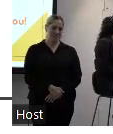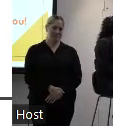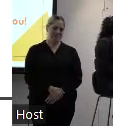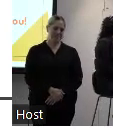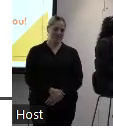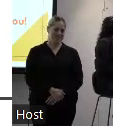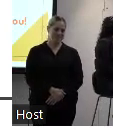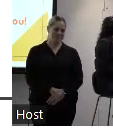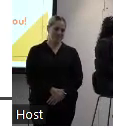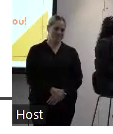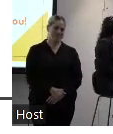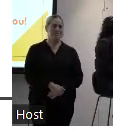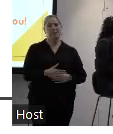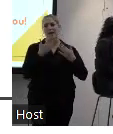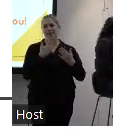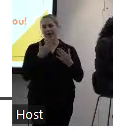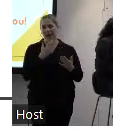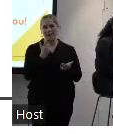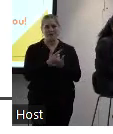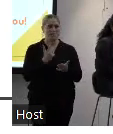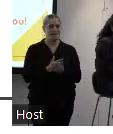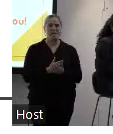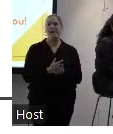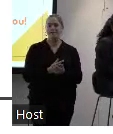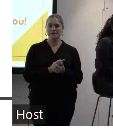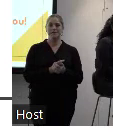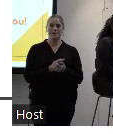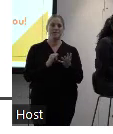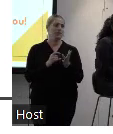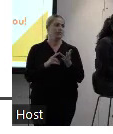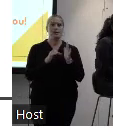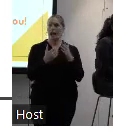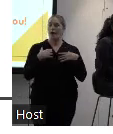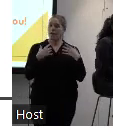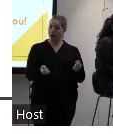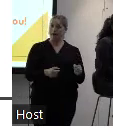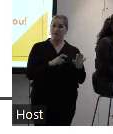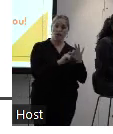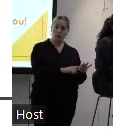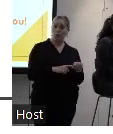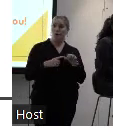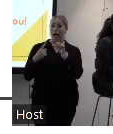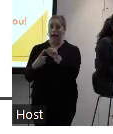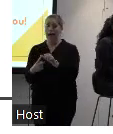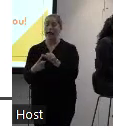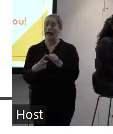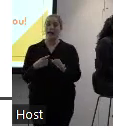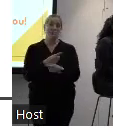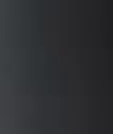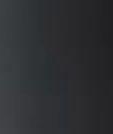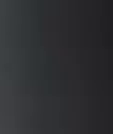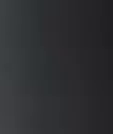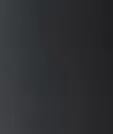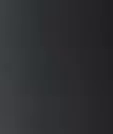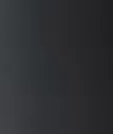Thank you. Thank you so much. So we do now have a Q&A portion where you're welcome to, we open the floor to